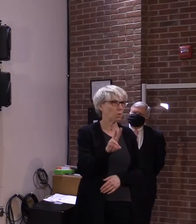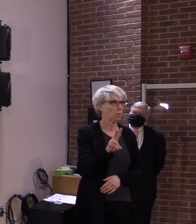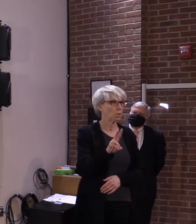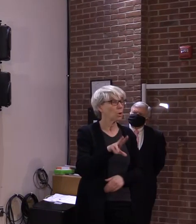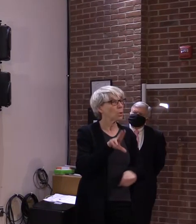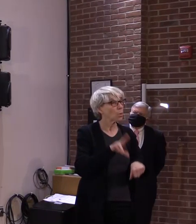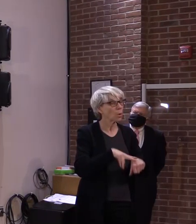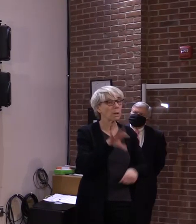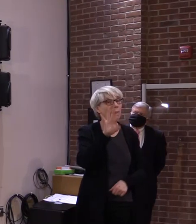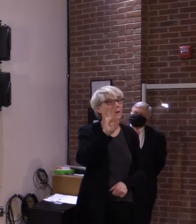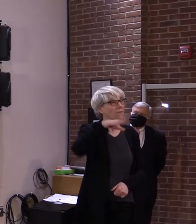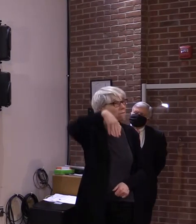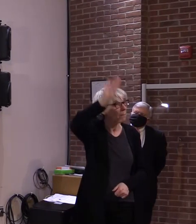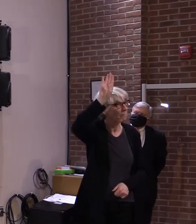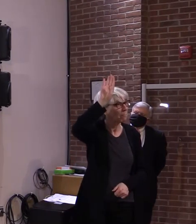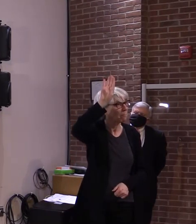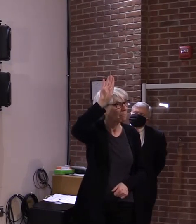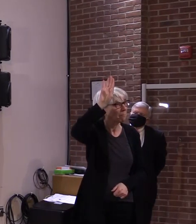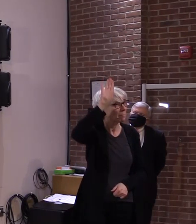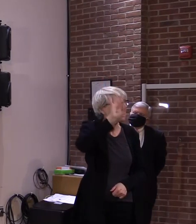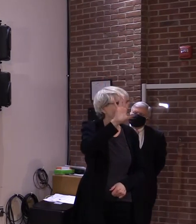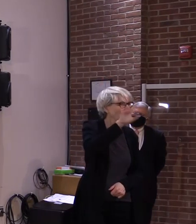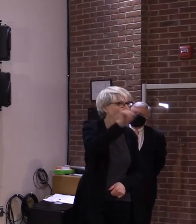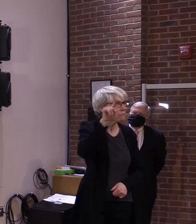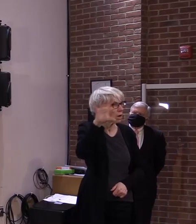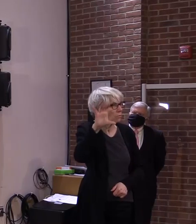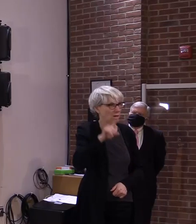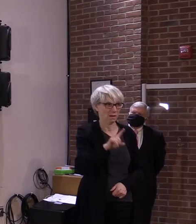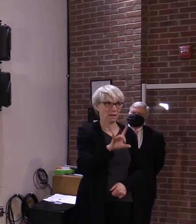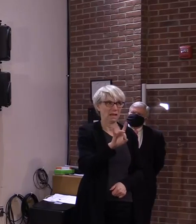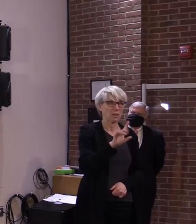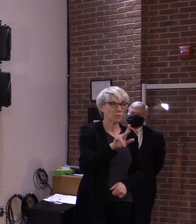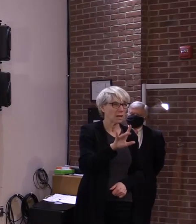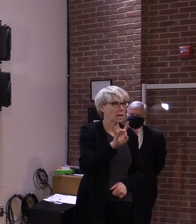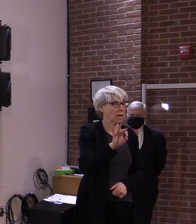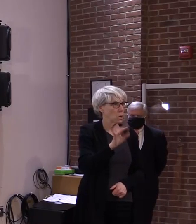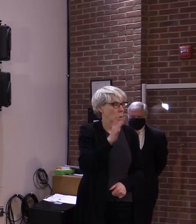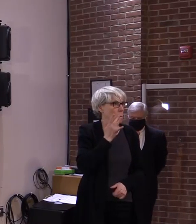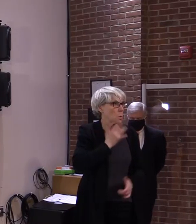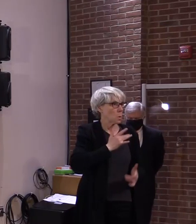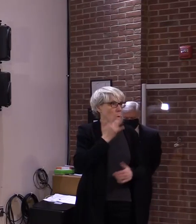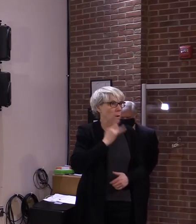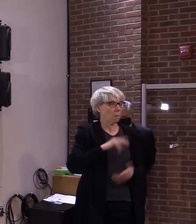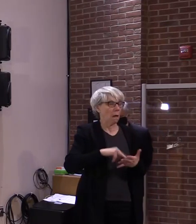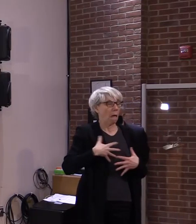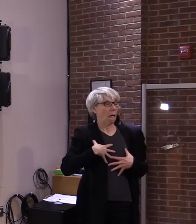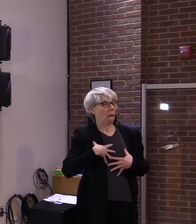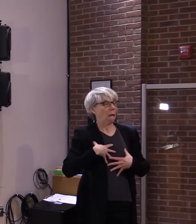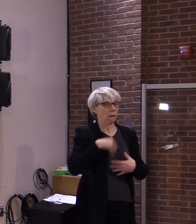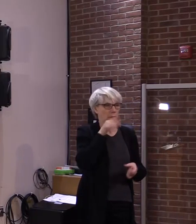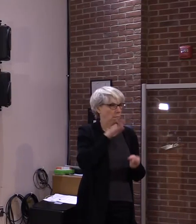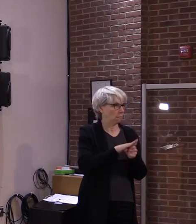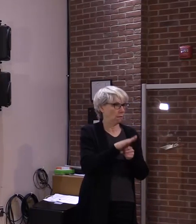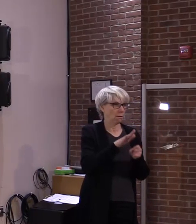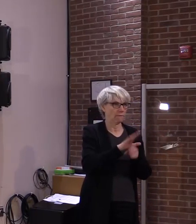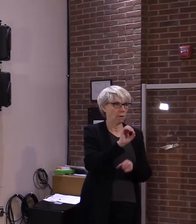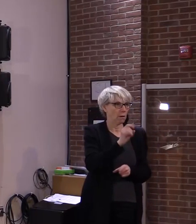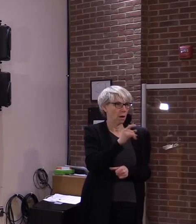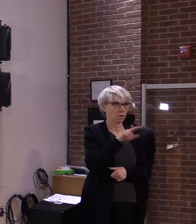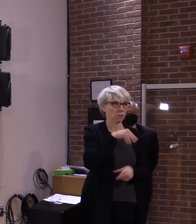usually 95 or higher. This condition is called hypoxia. At that point, the